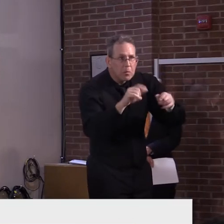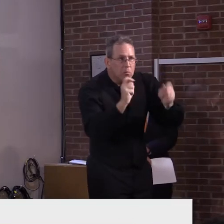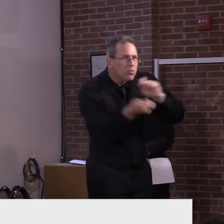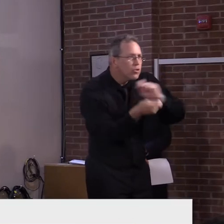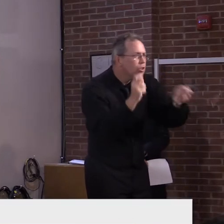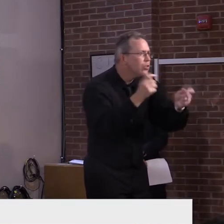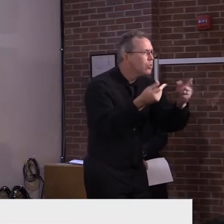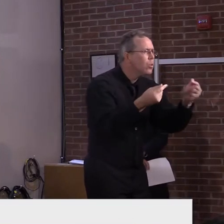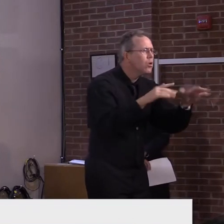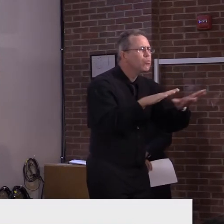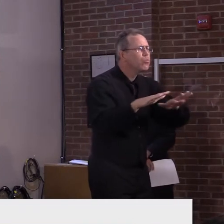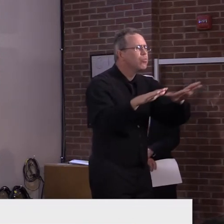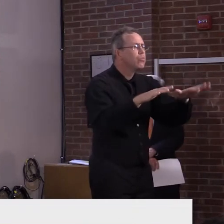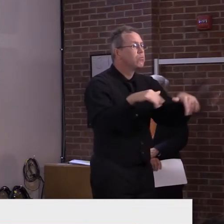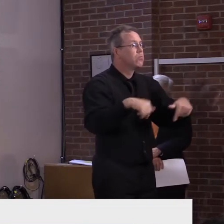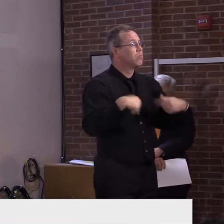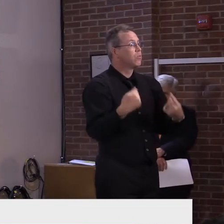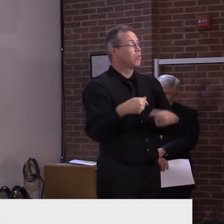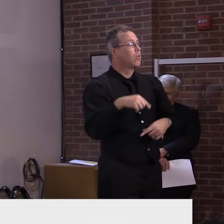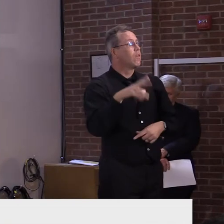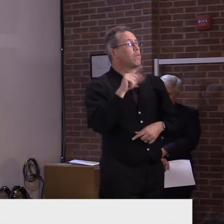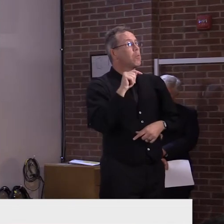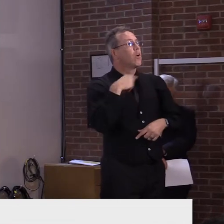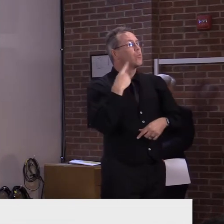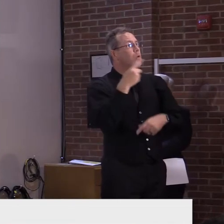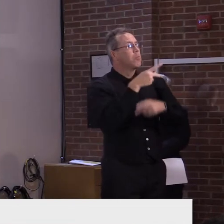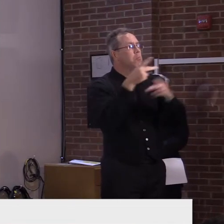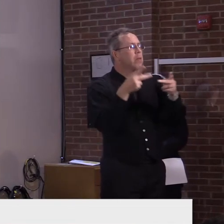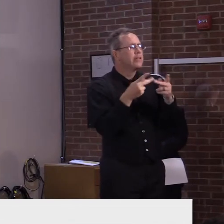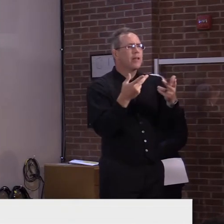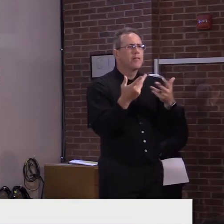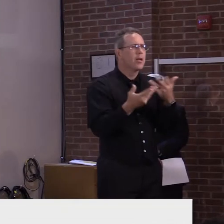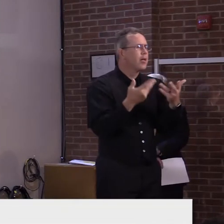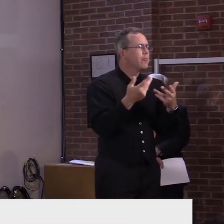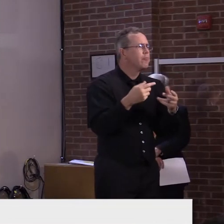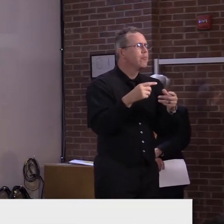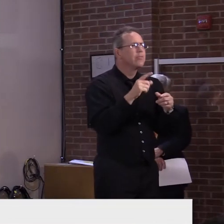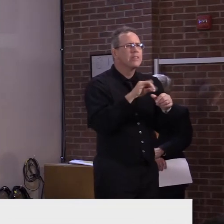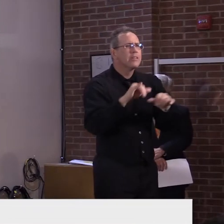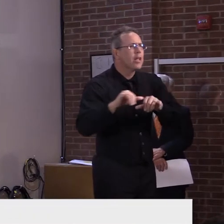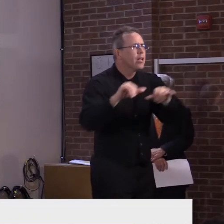like masks, has proven to be an effective strategy to ensure the safety of our schools.